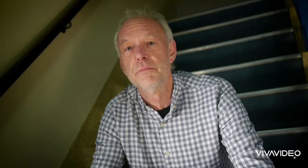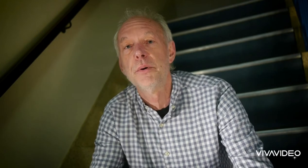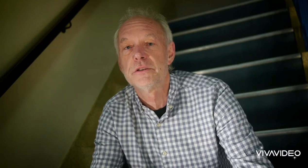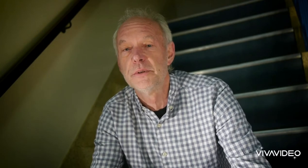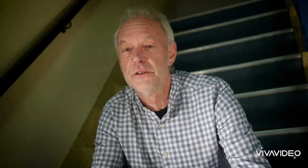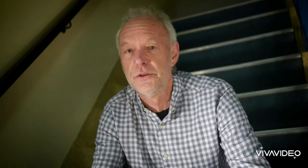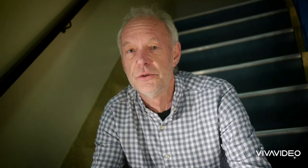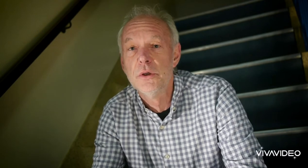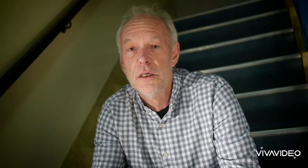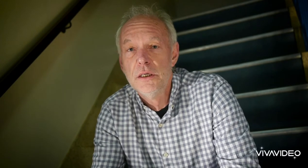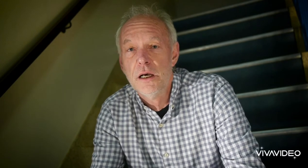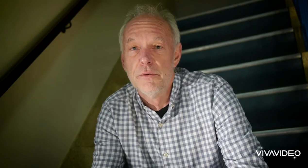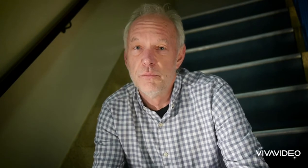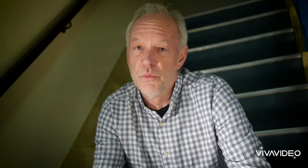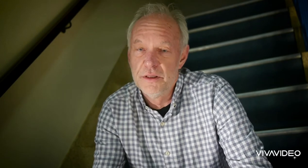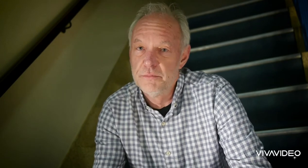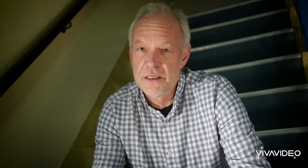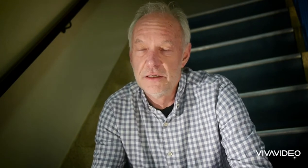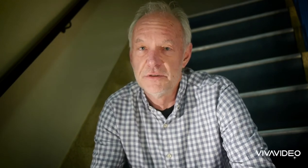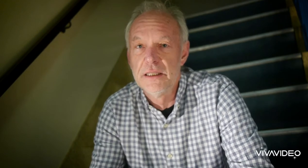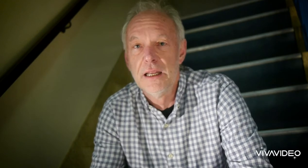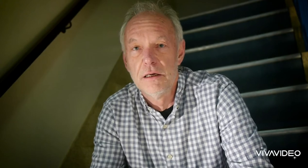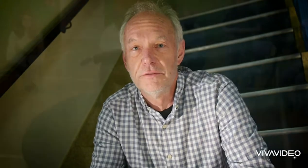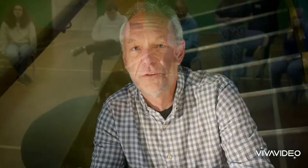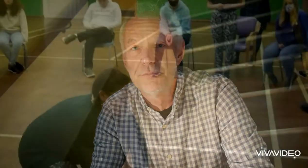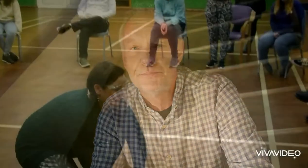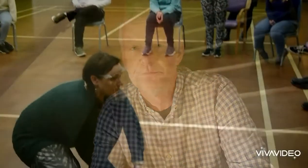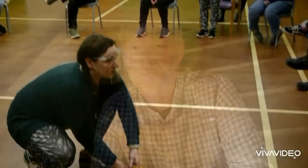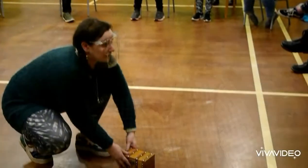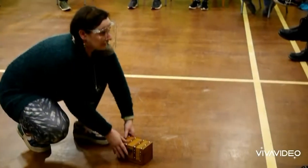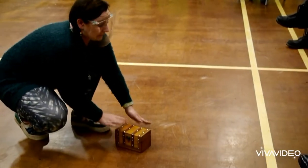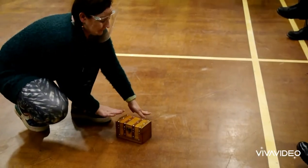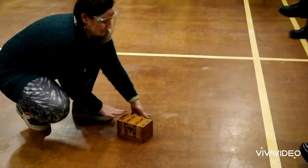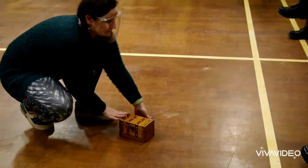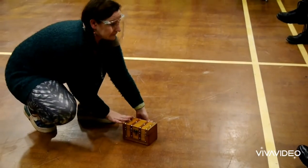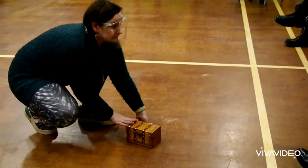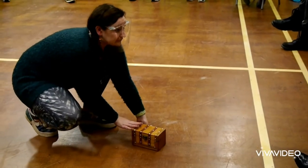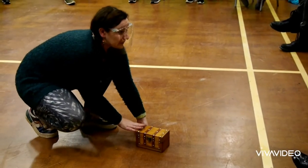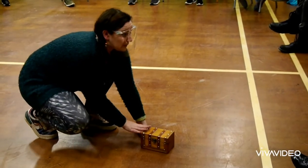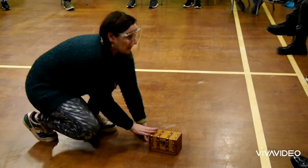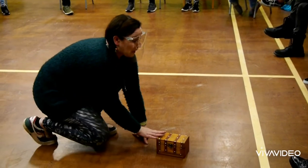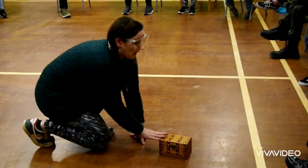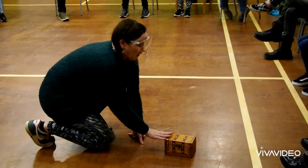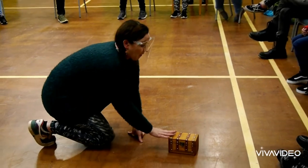that they could possibly do with themselves in their lives.